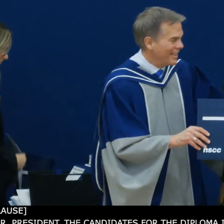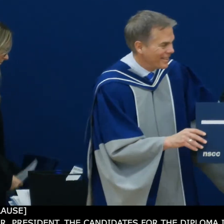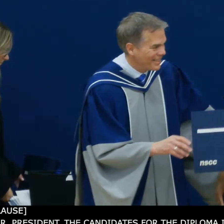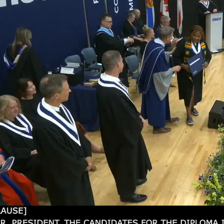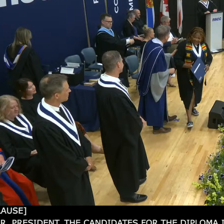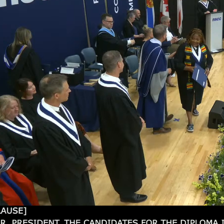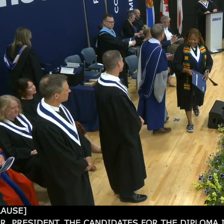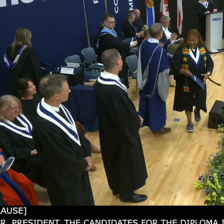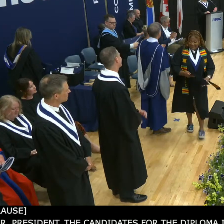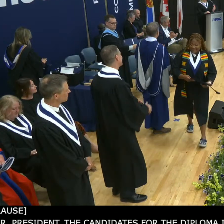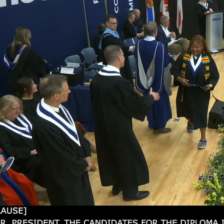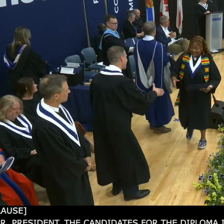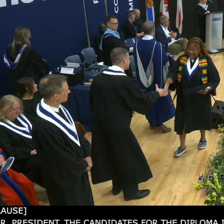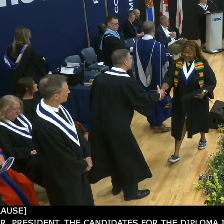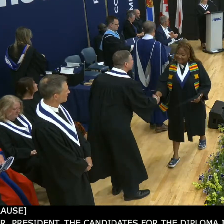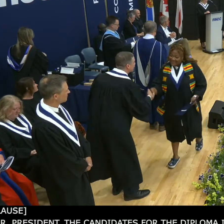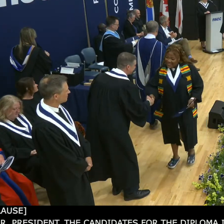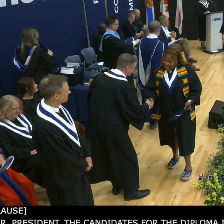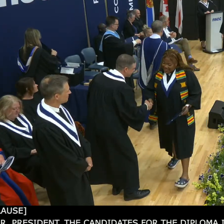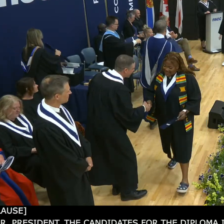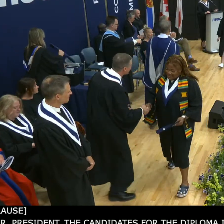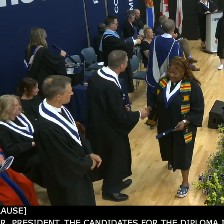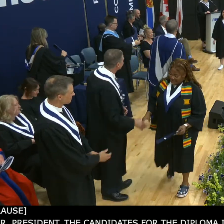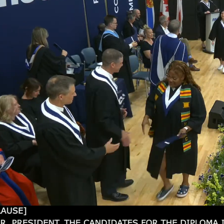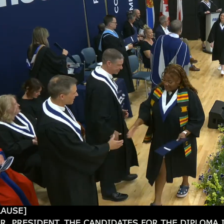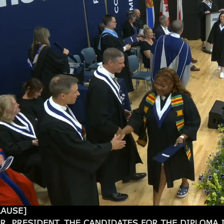Caitlin Scott.